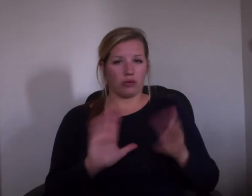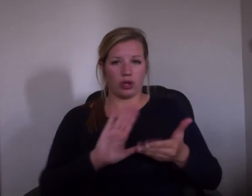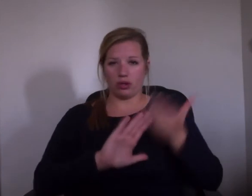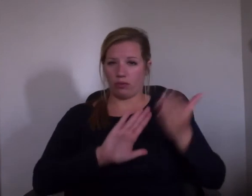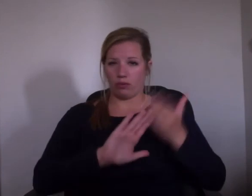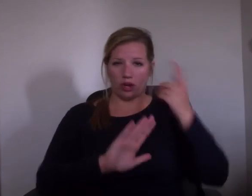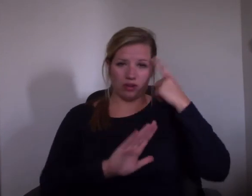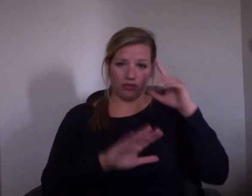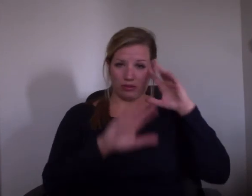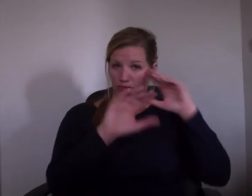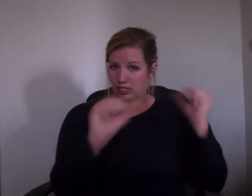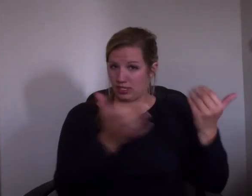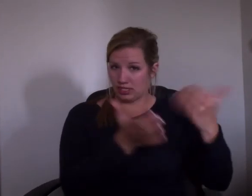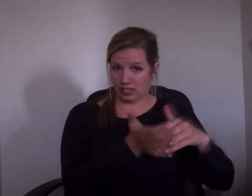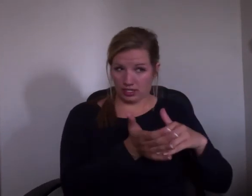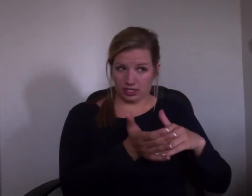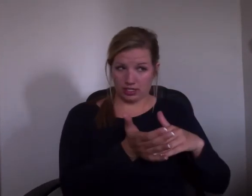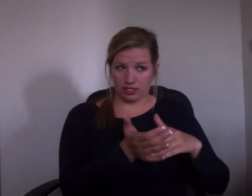ruined Johnson's re-election chances.